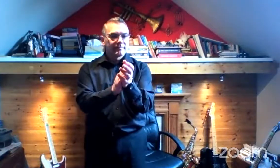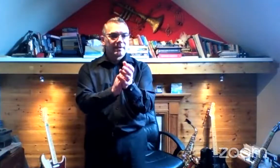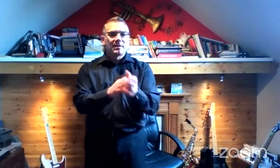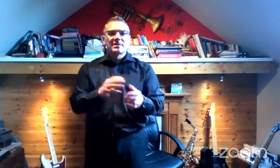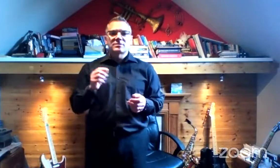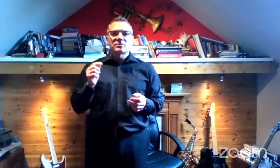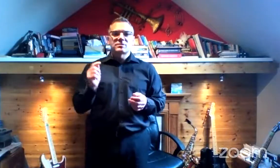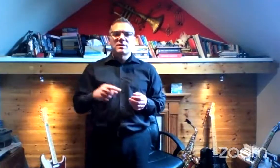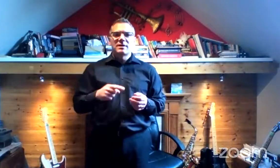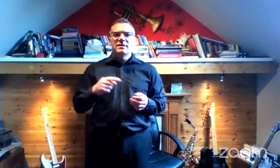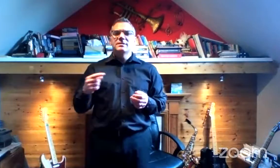So it goes